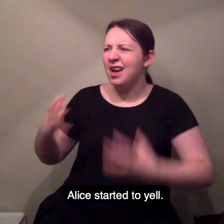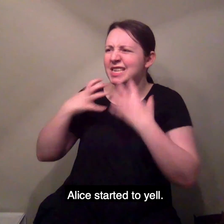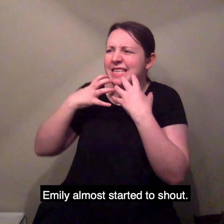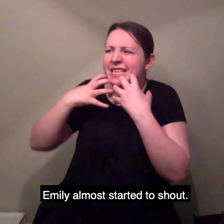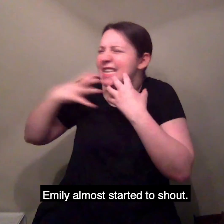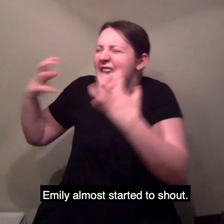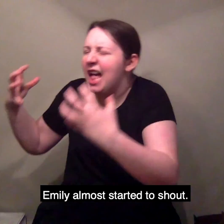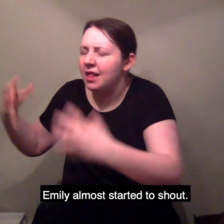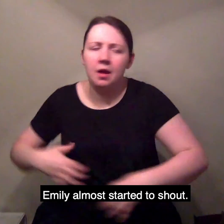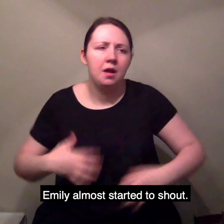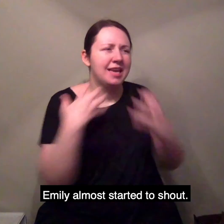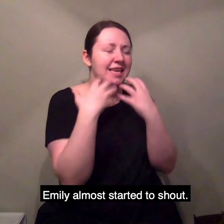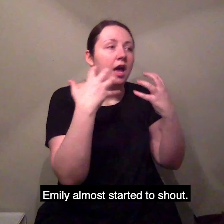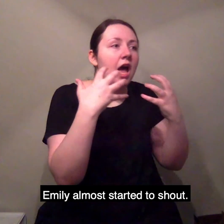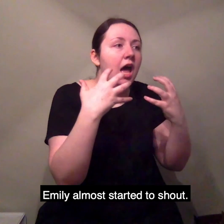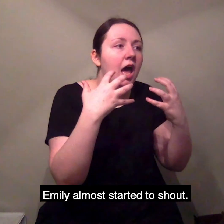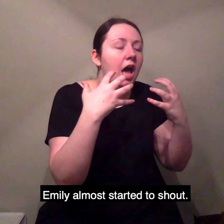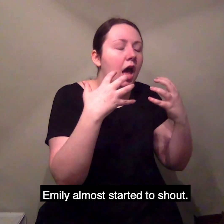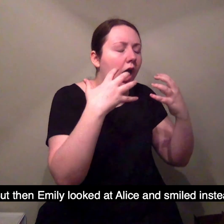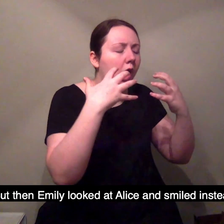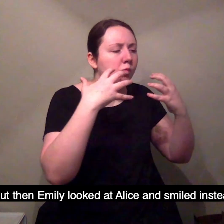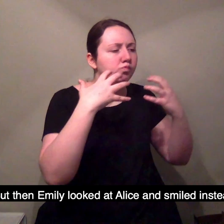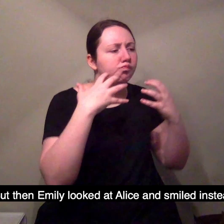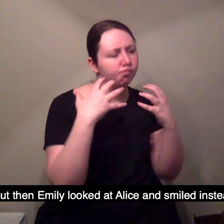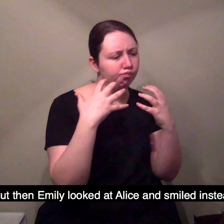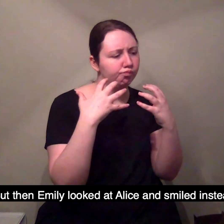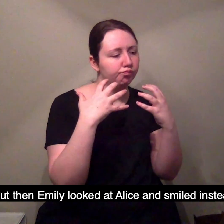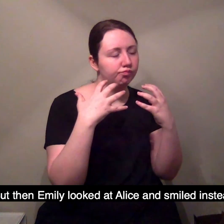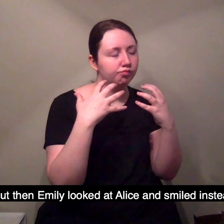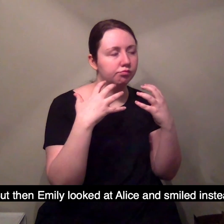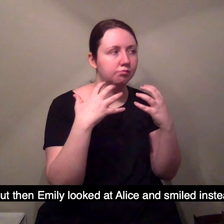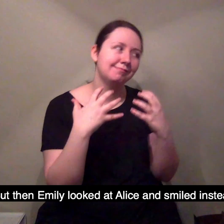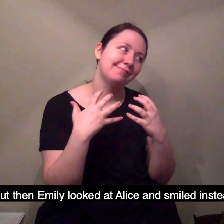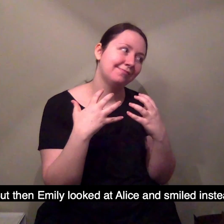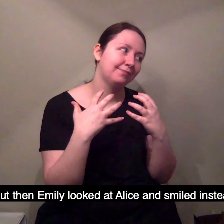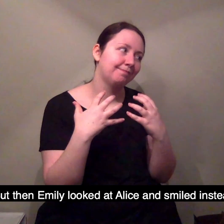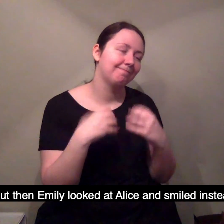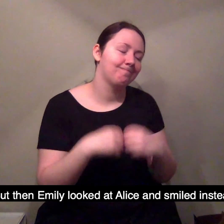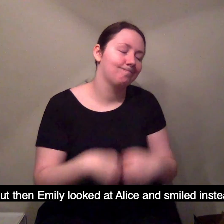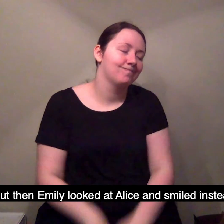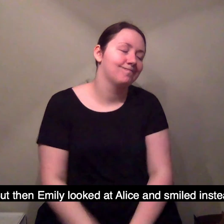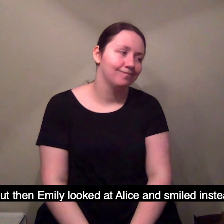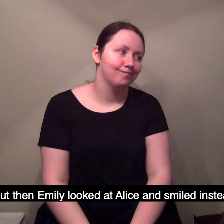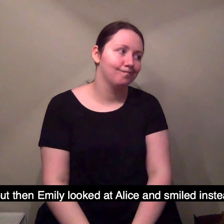yell. Emily almost started to shout, but then Emily looked at Alice and smiled instead.